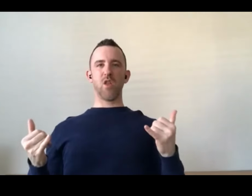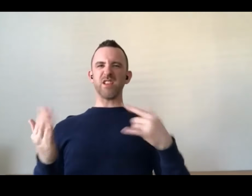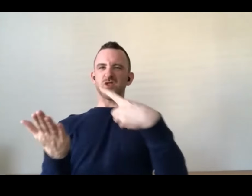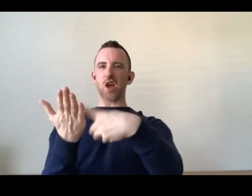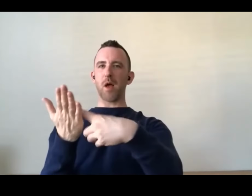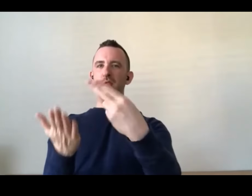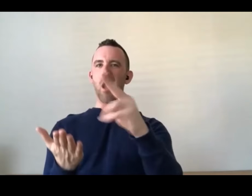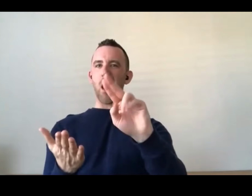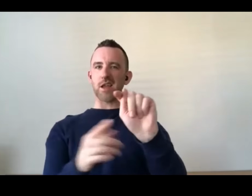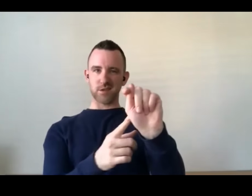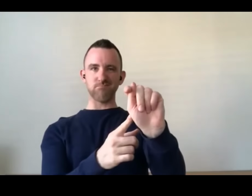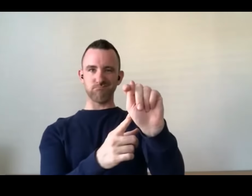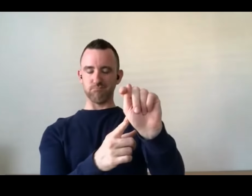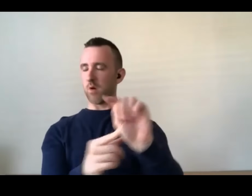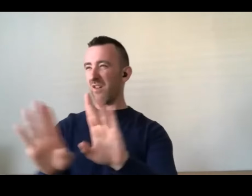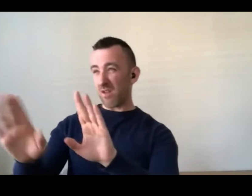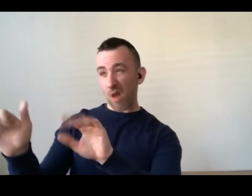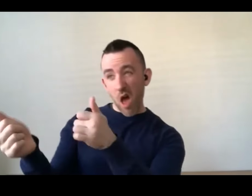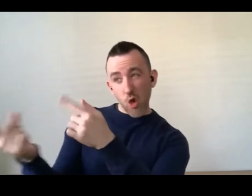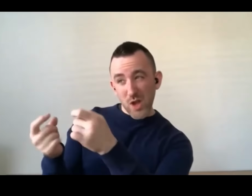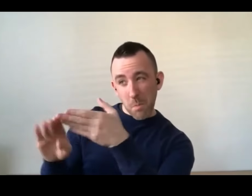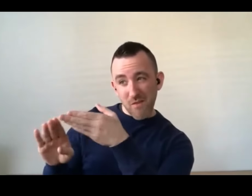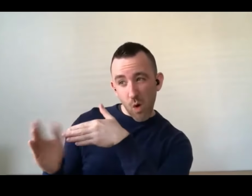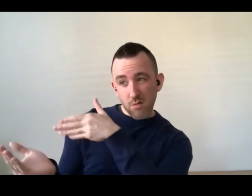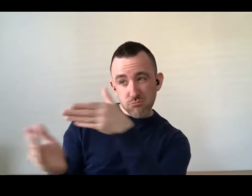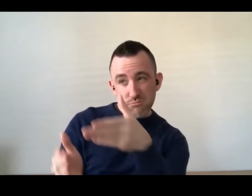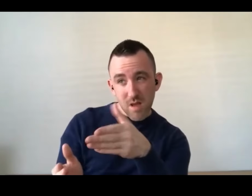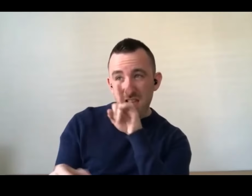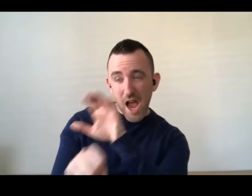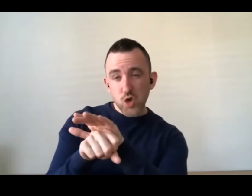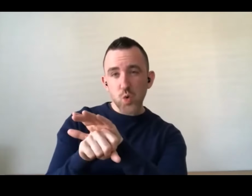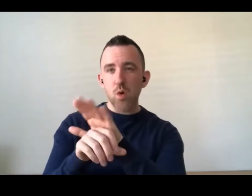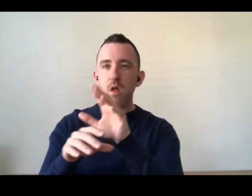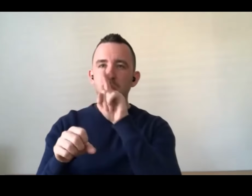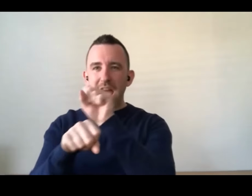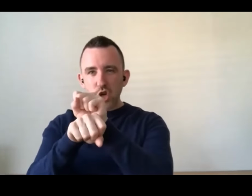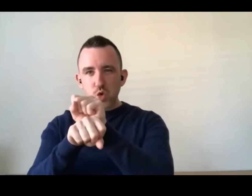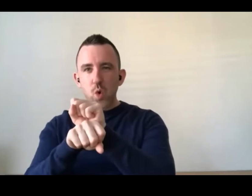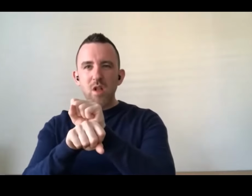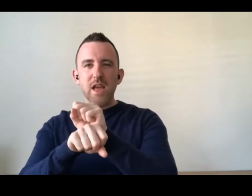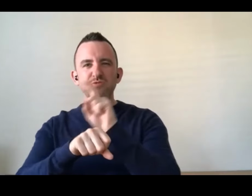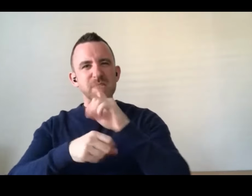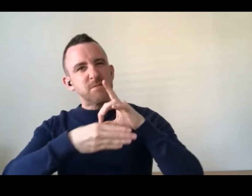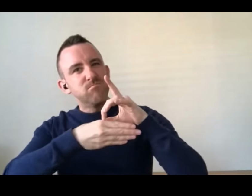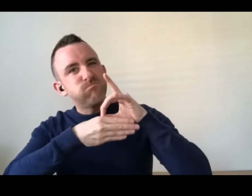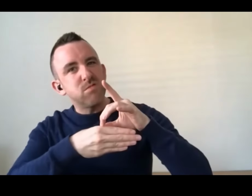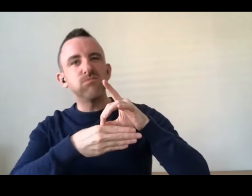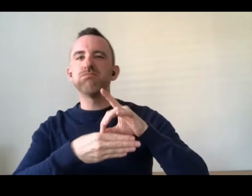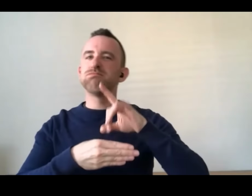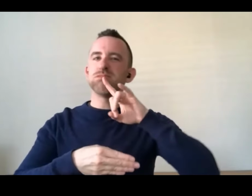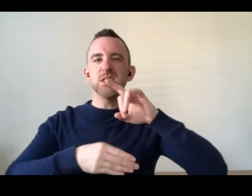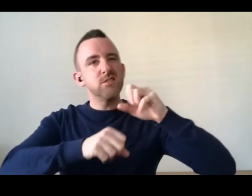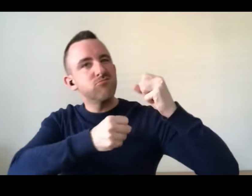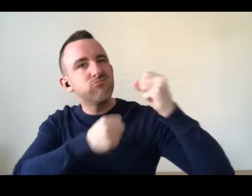Any other questions that I can answer before I get into the actual meat and bones of the